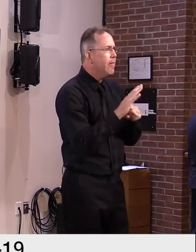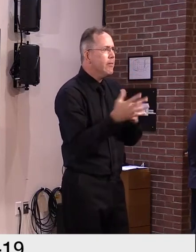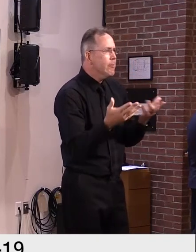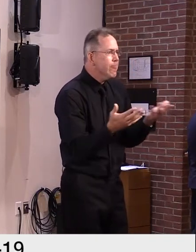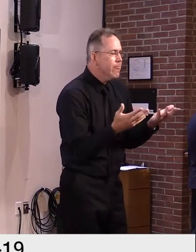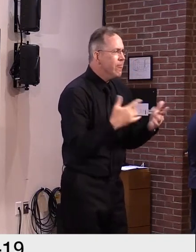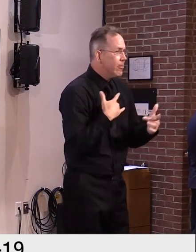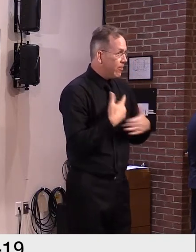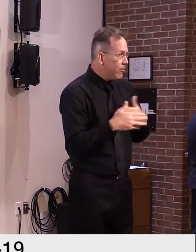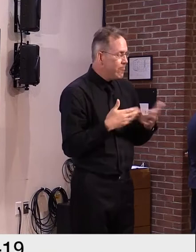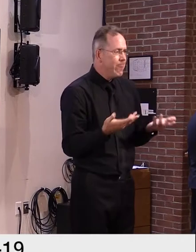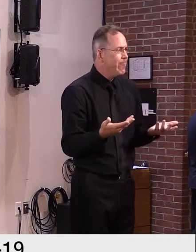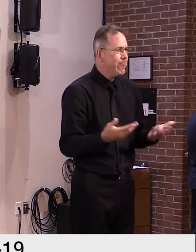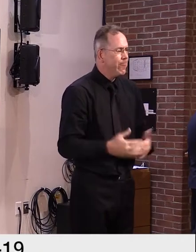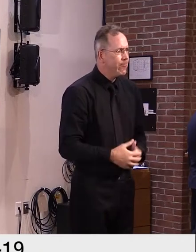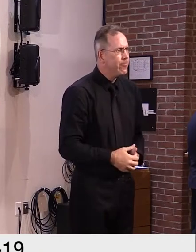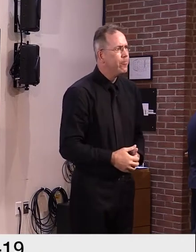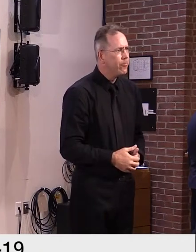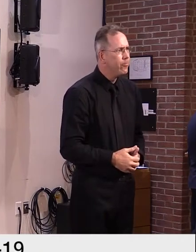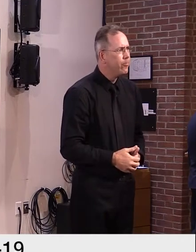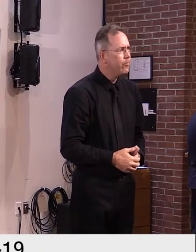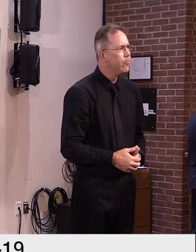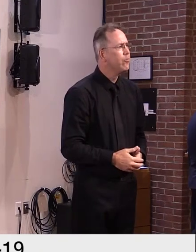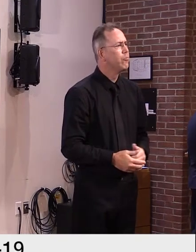Sure, and speaking of air travel,